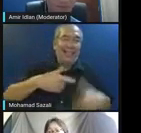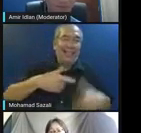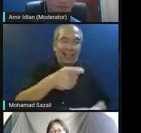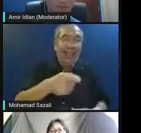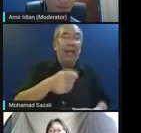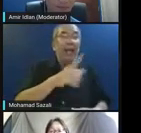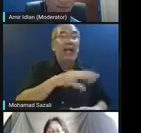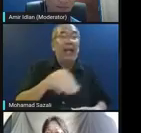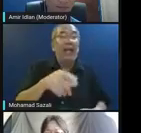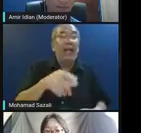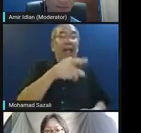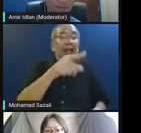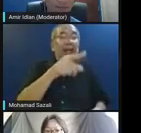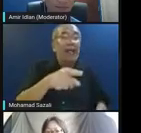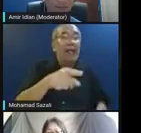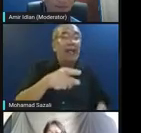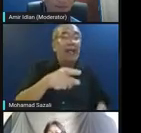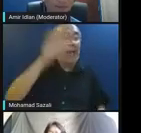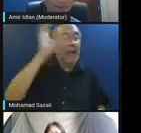Yeah, whether you realize it or not.